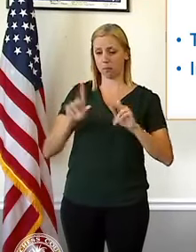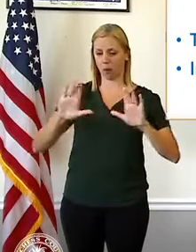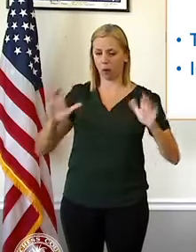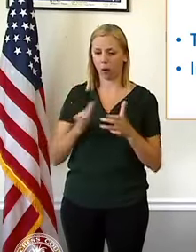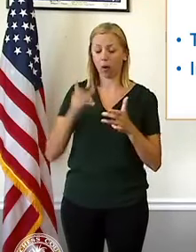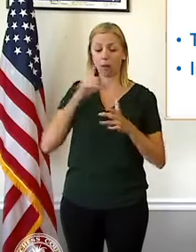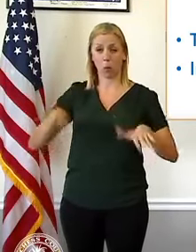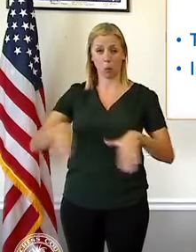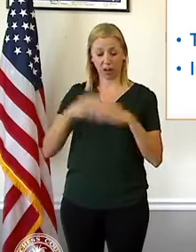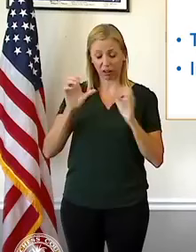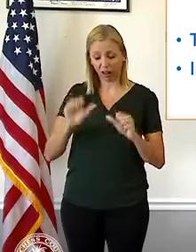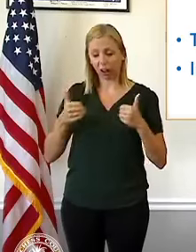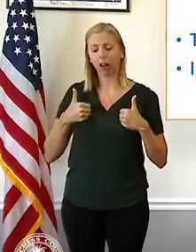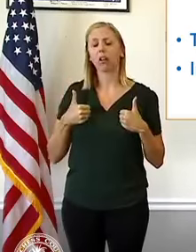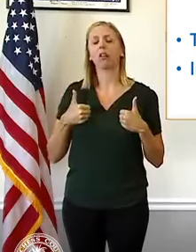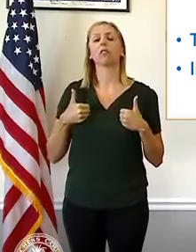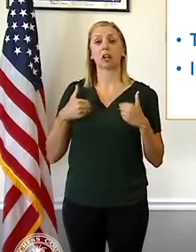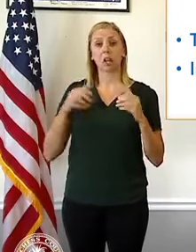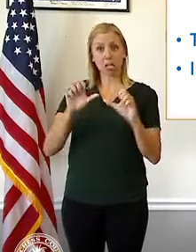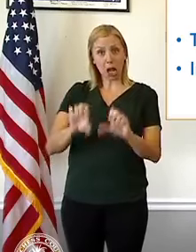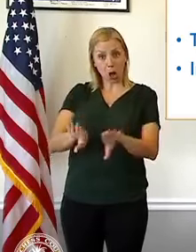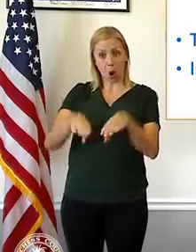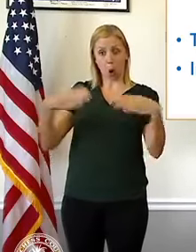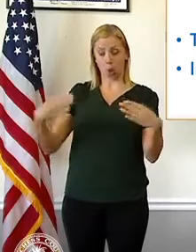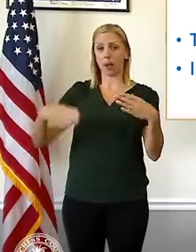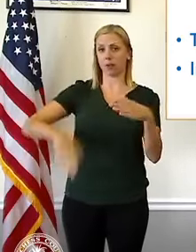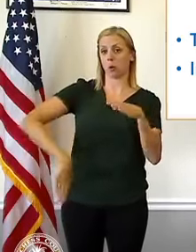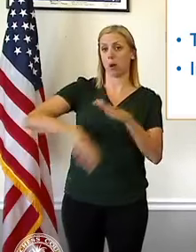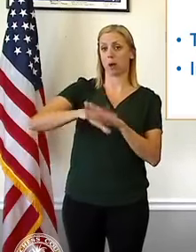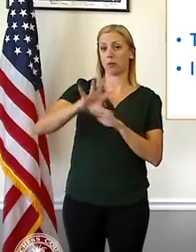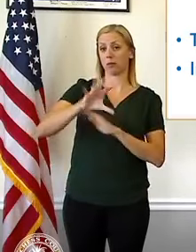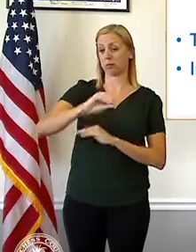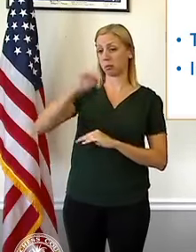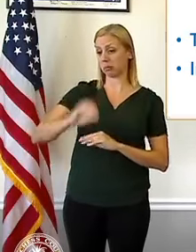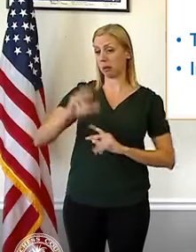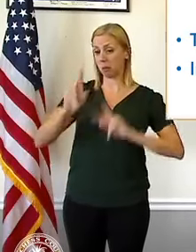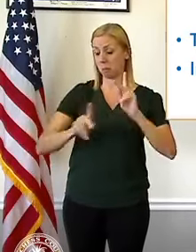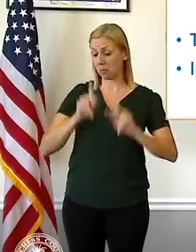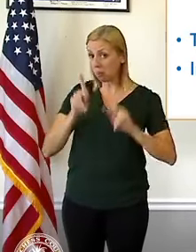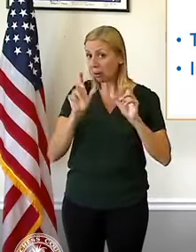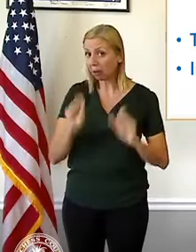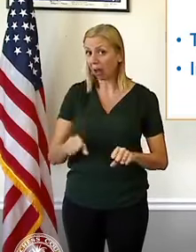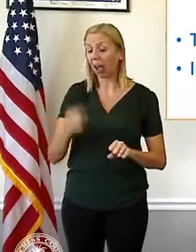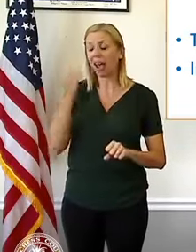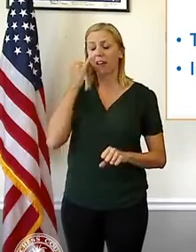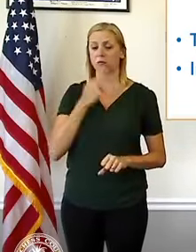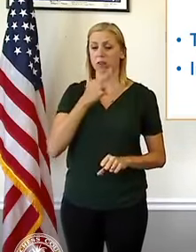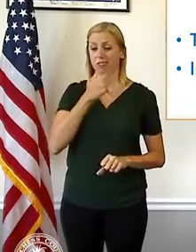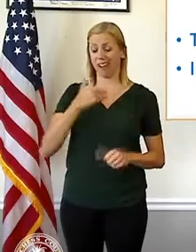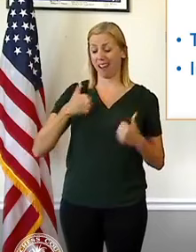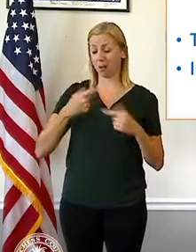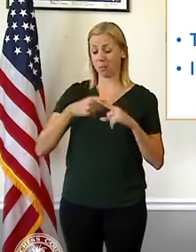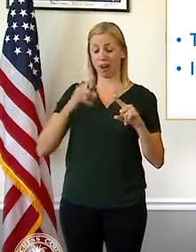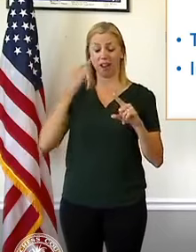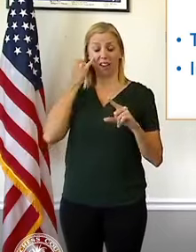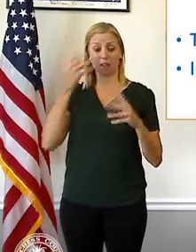ceremony. They can open for 50% capacity if they have a restaurant setting, but for an actual wedding, the state of New